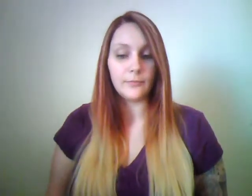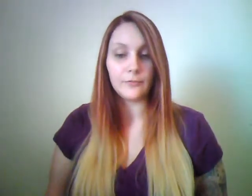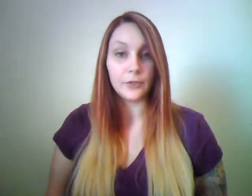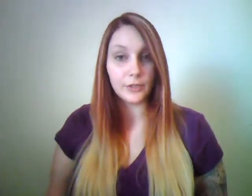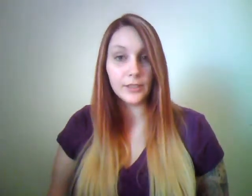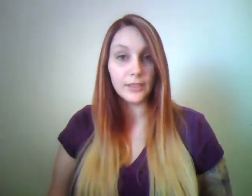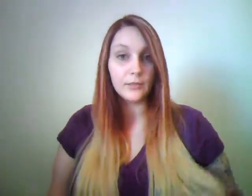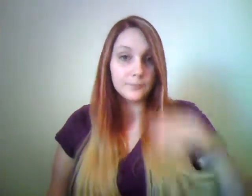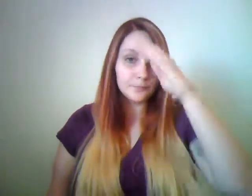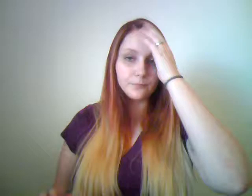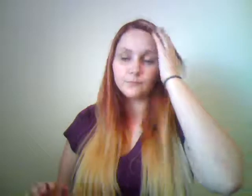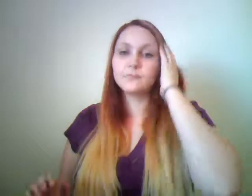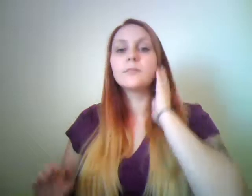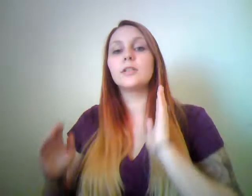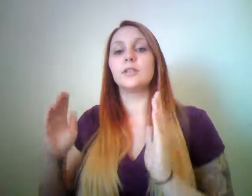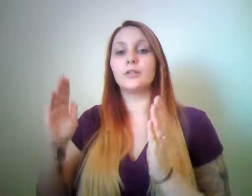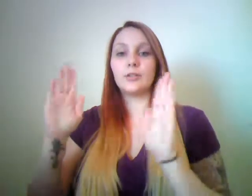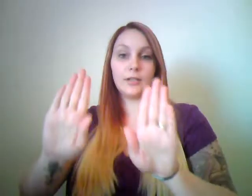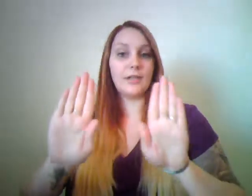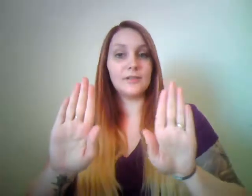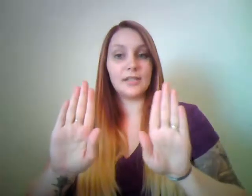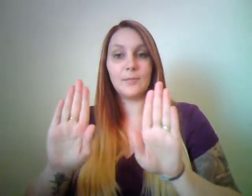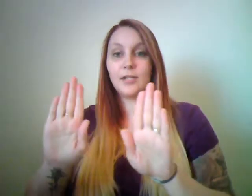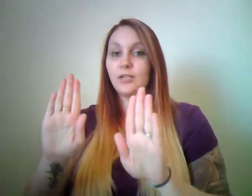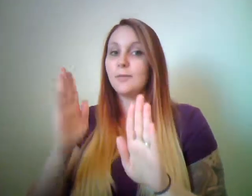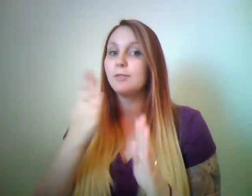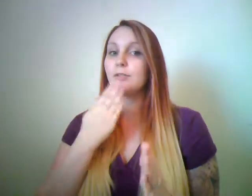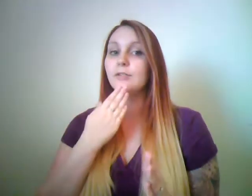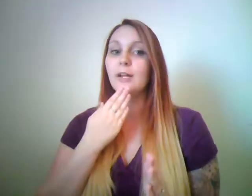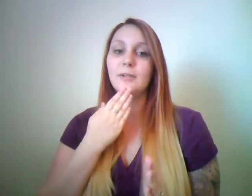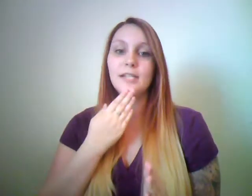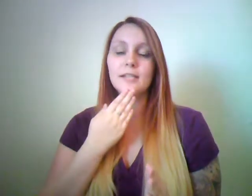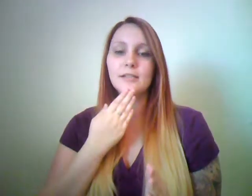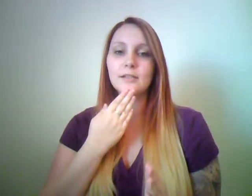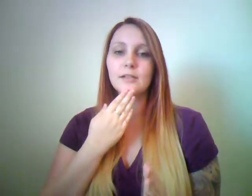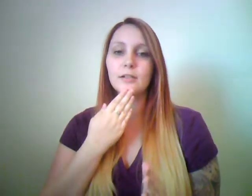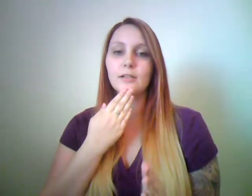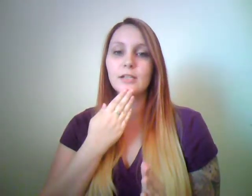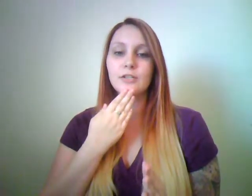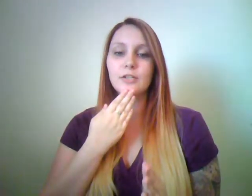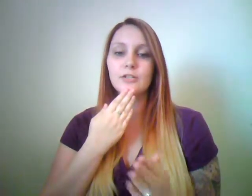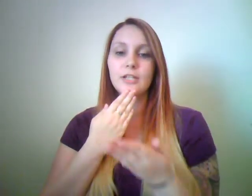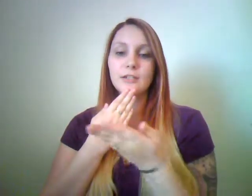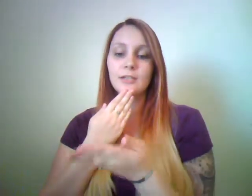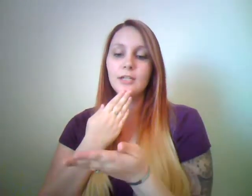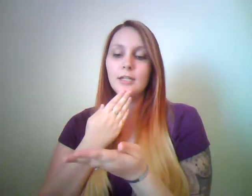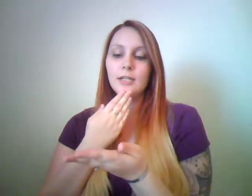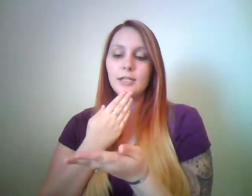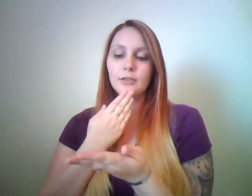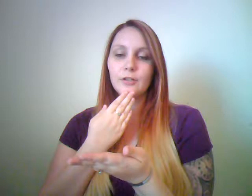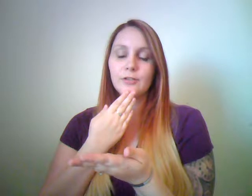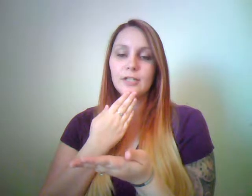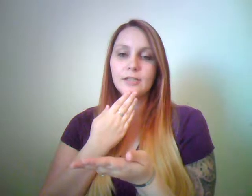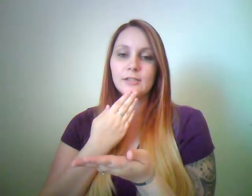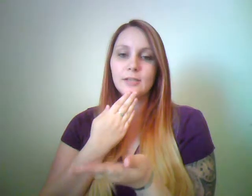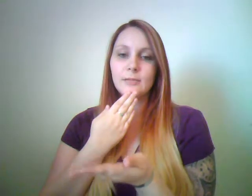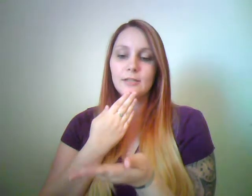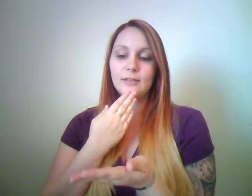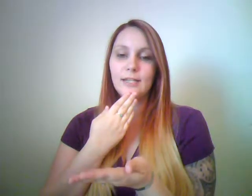For good, you're going to have the same hand shapes. Your dominant hand is going to start touching your chin, and your other hand is going to be laid